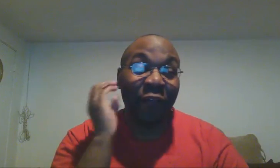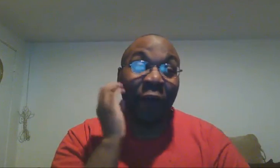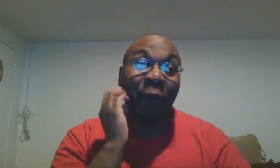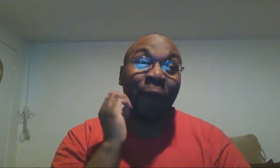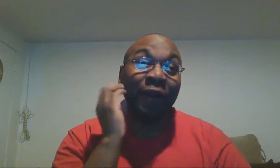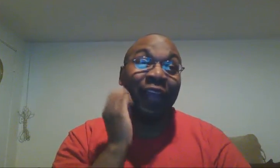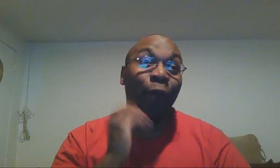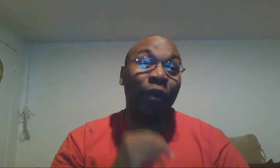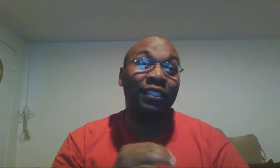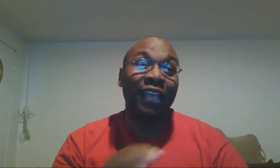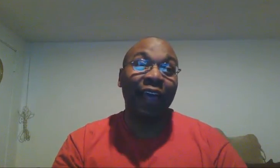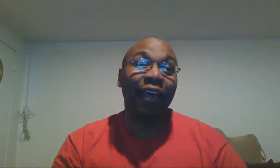But at one time,